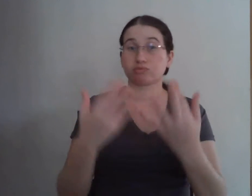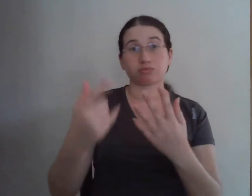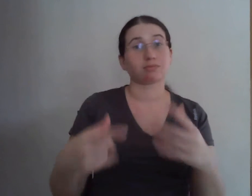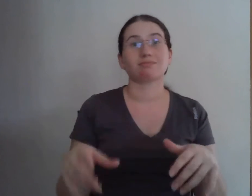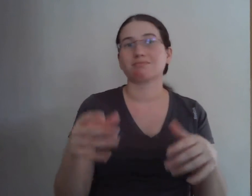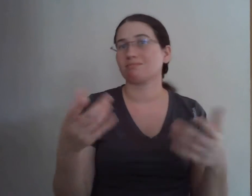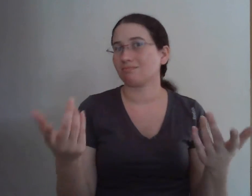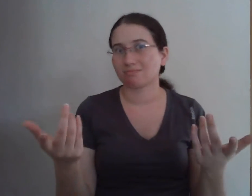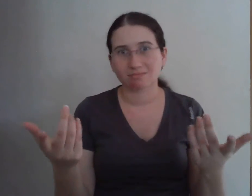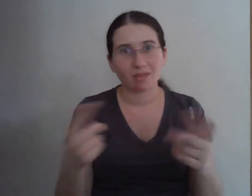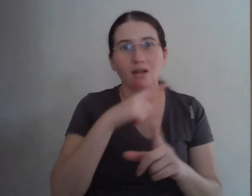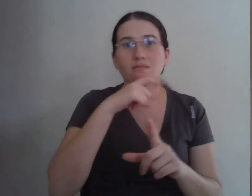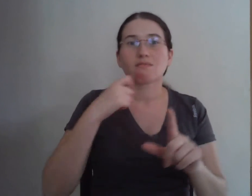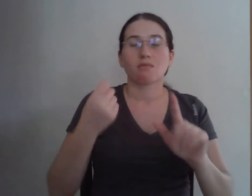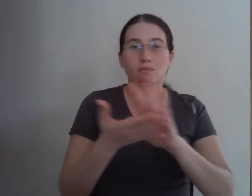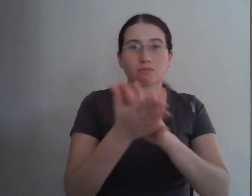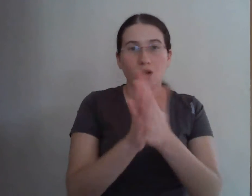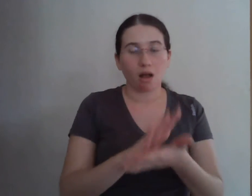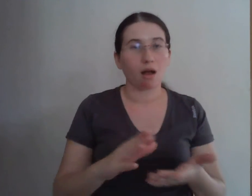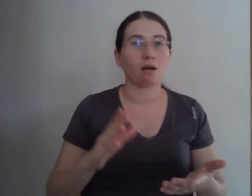change. What are we going to do?